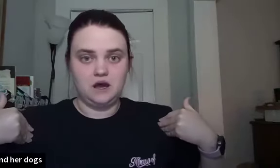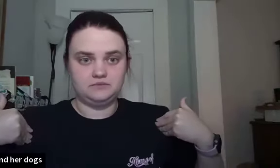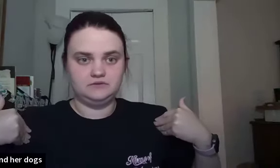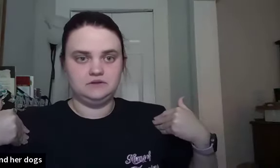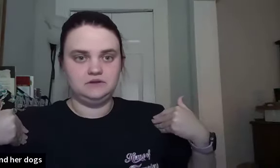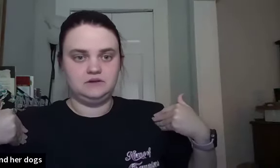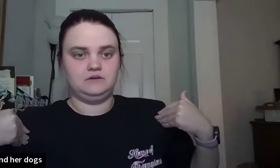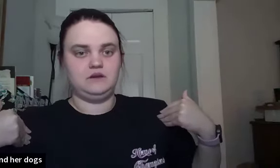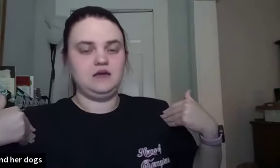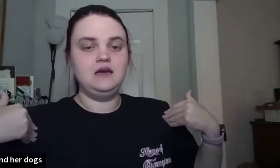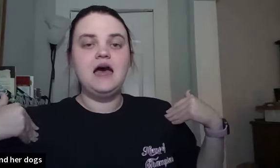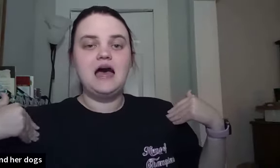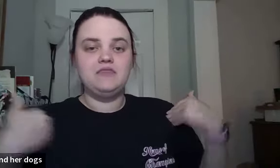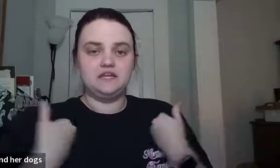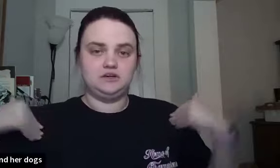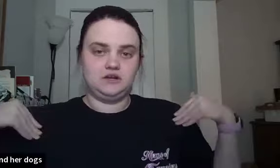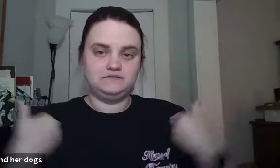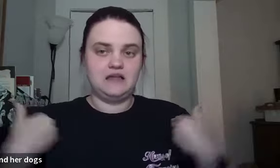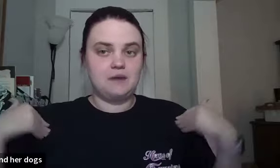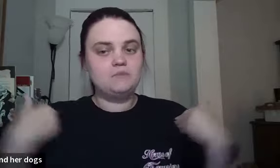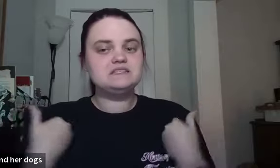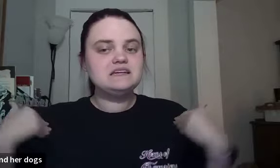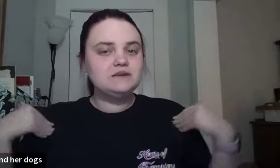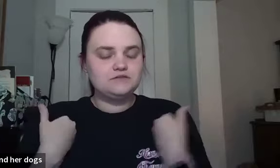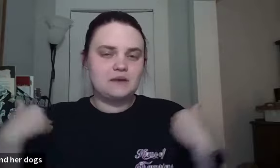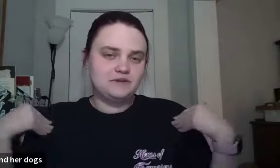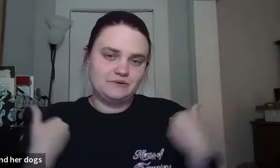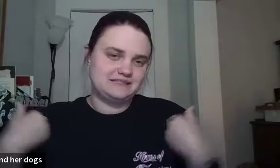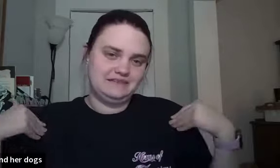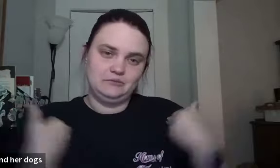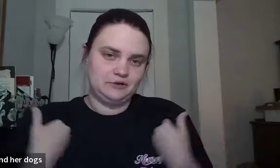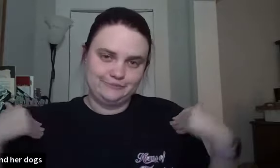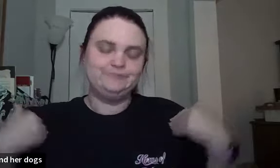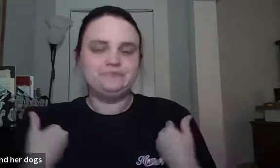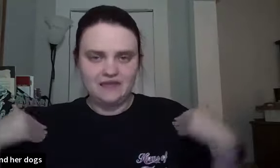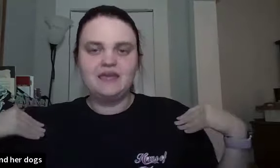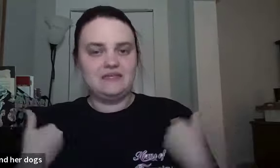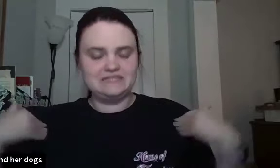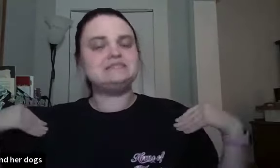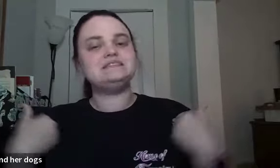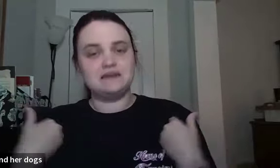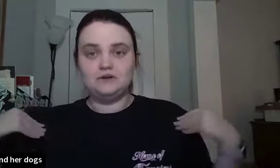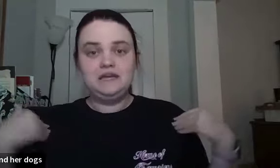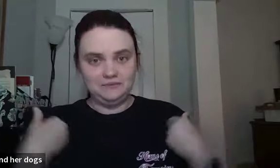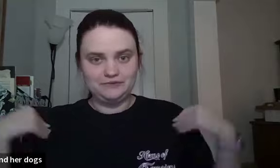top. Okay. And then you're going to flap, almost like you're flapping your wings like a little bird. And this is the sign for animals.